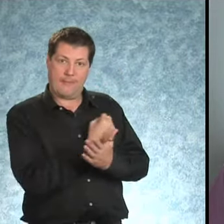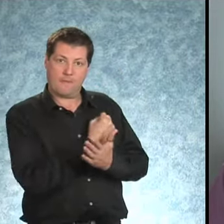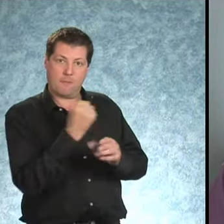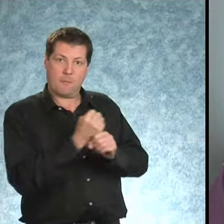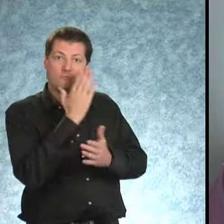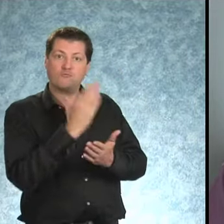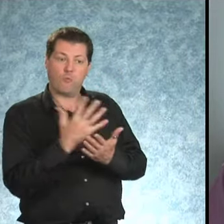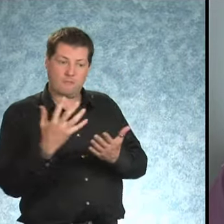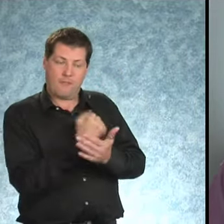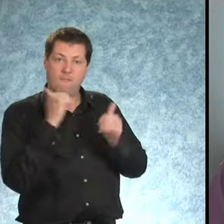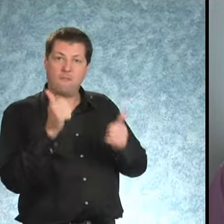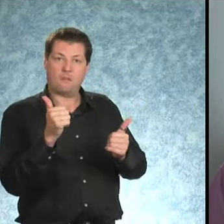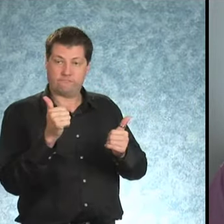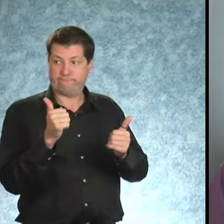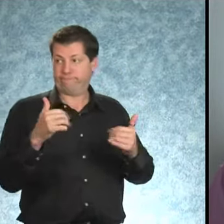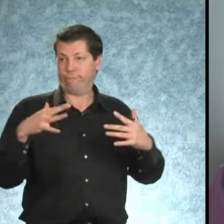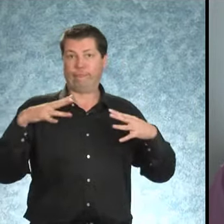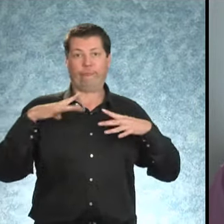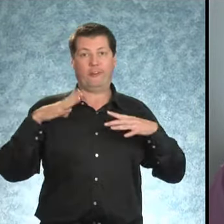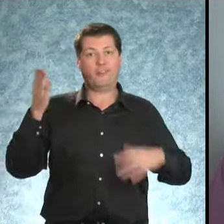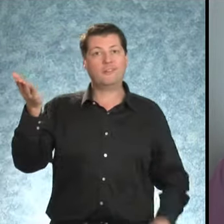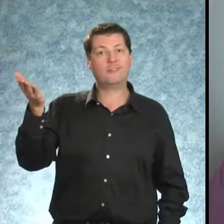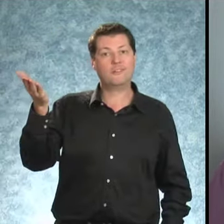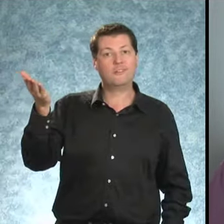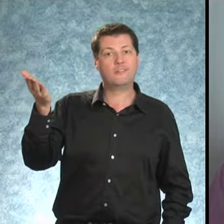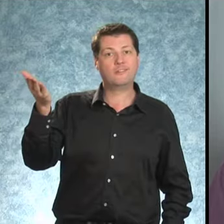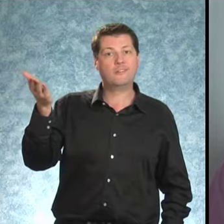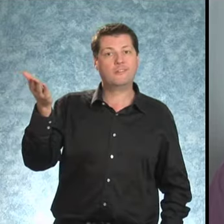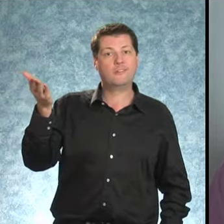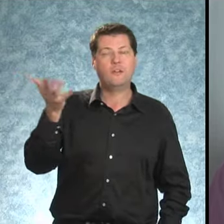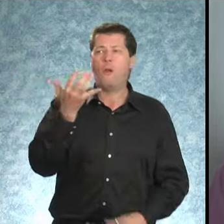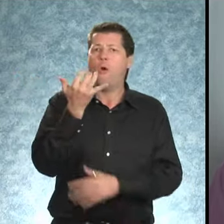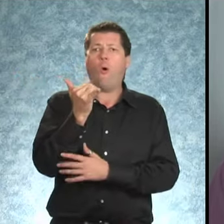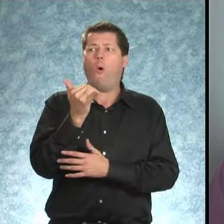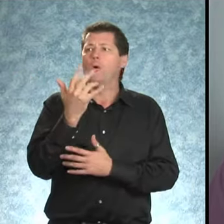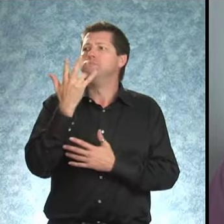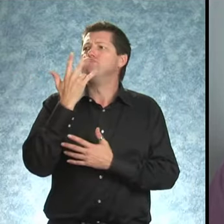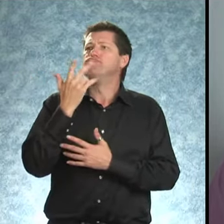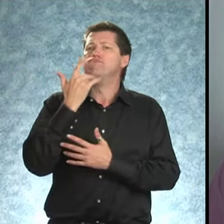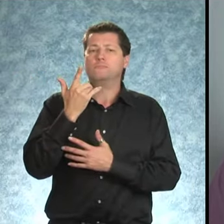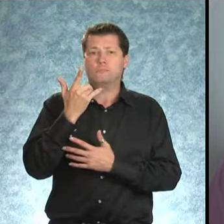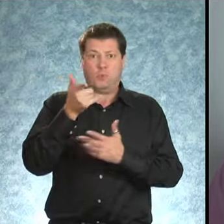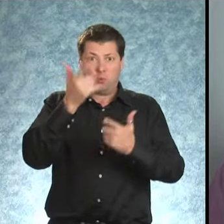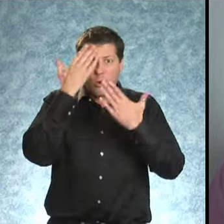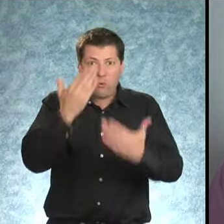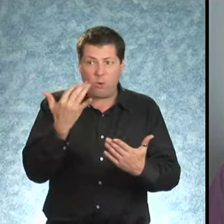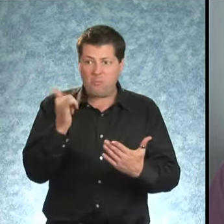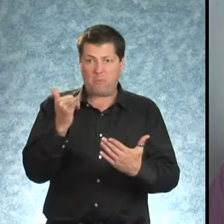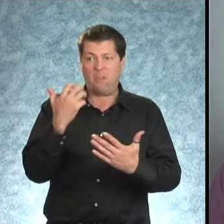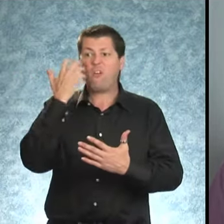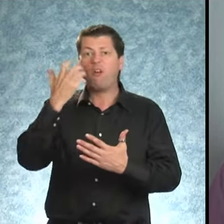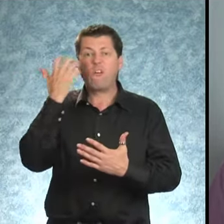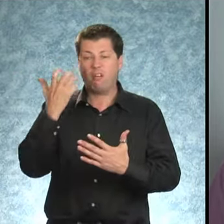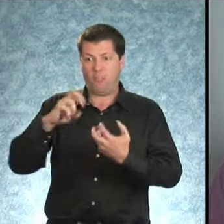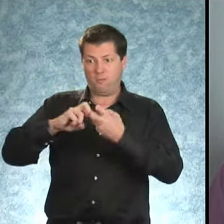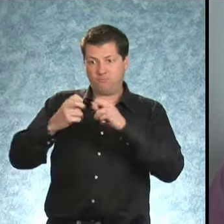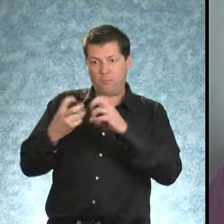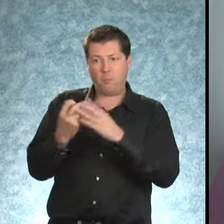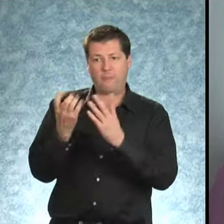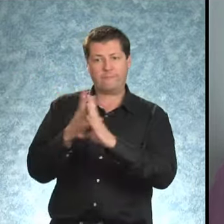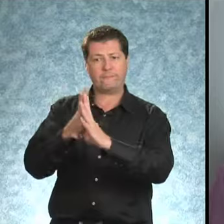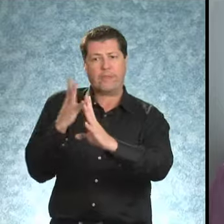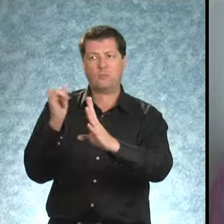away. There's a good security aspect that doesn't cost you anything. And you don't know when you may have to go and talk to your